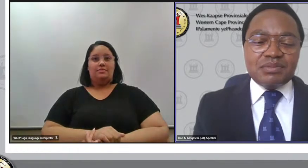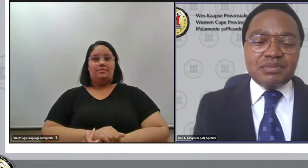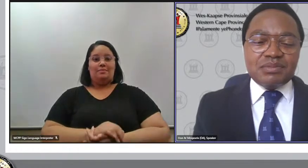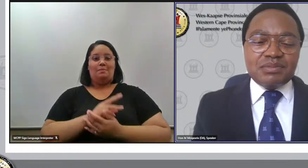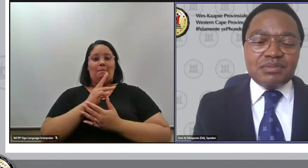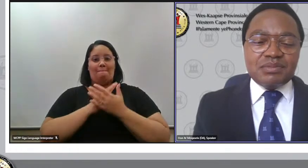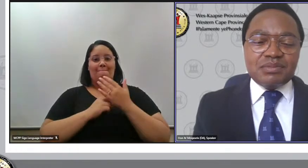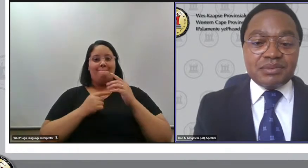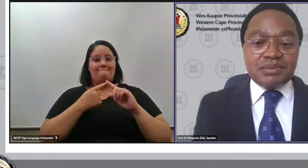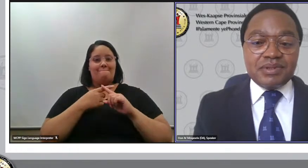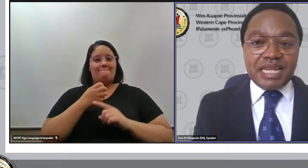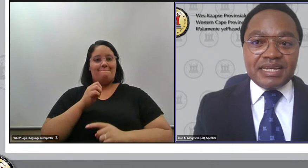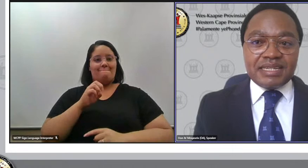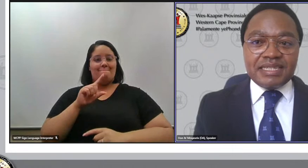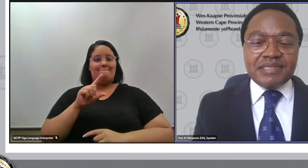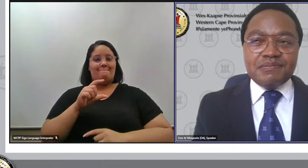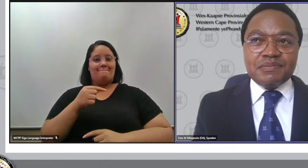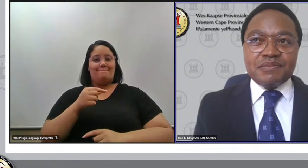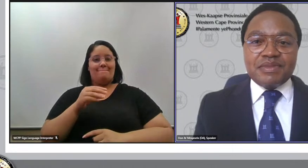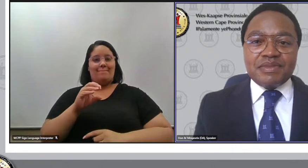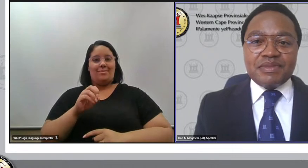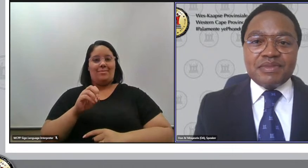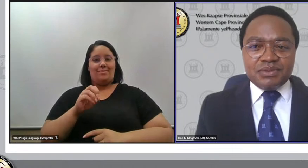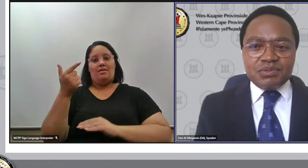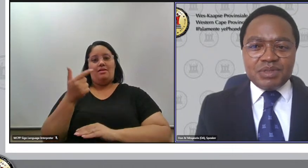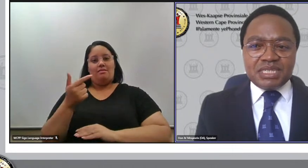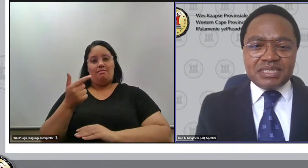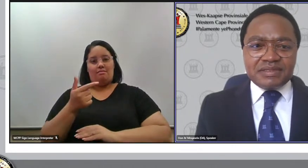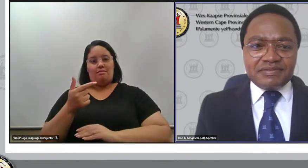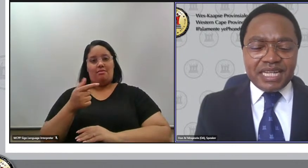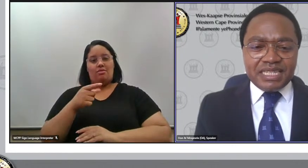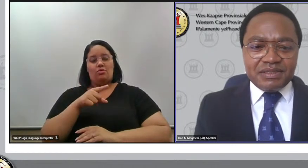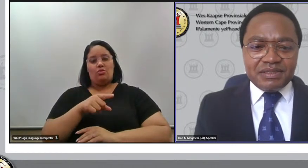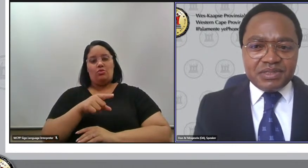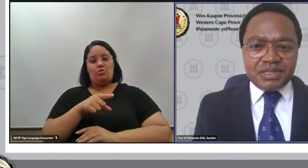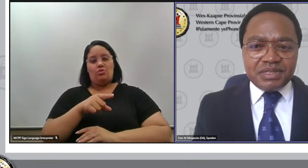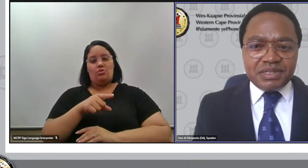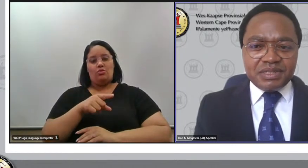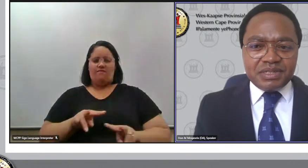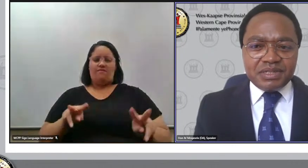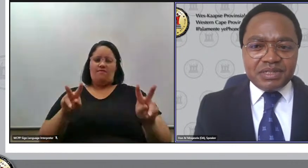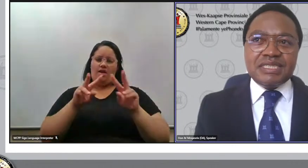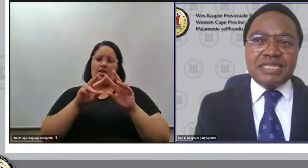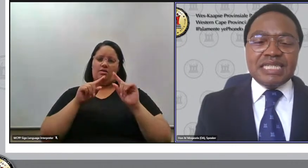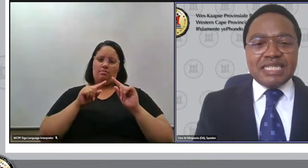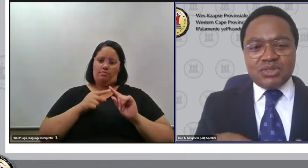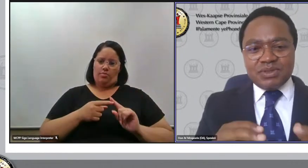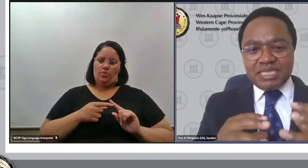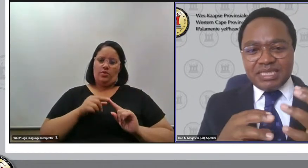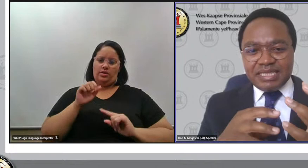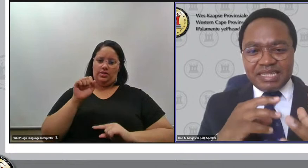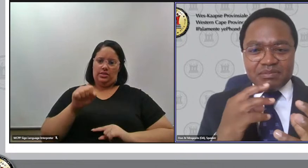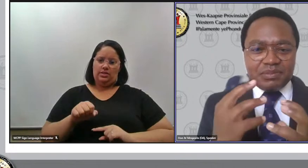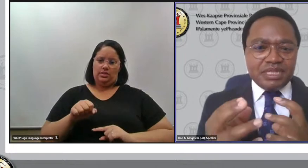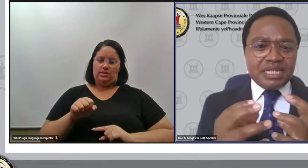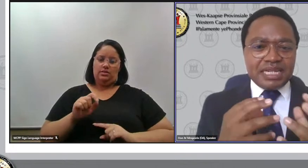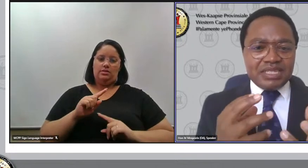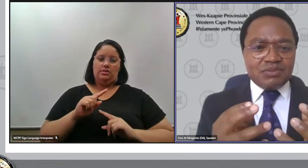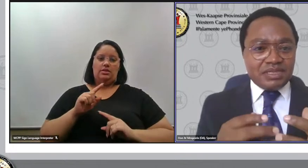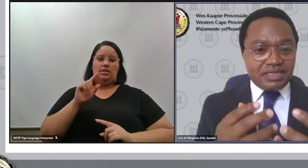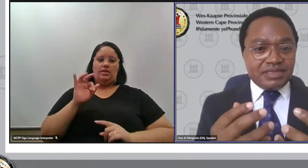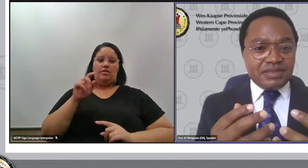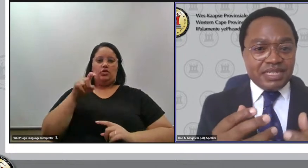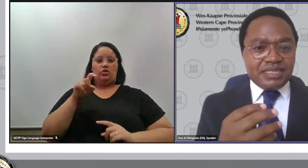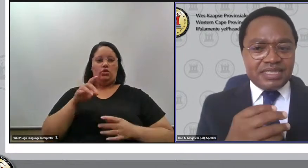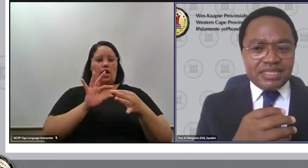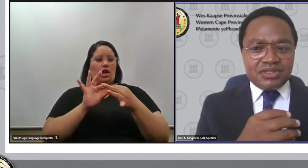Pleko and Honorable Lekker, you make invalid points about shouldn't there be